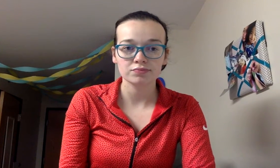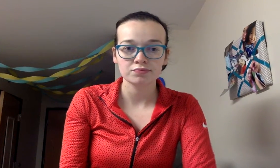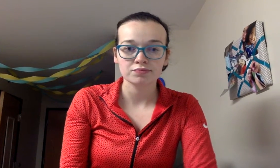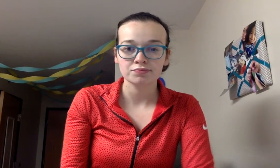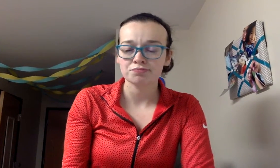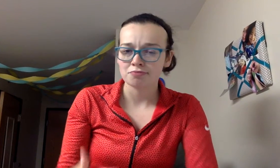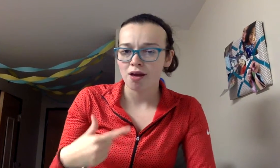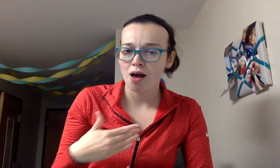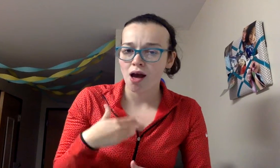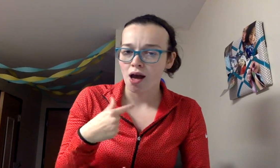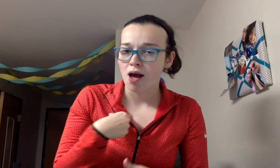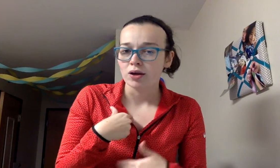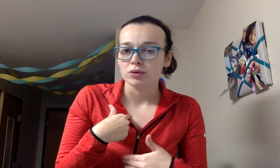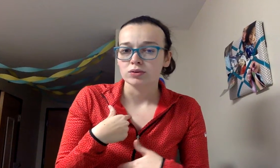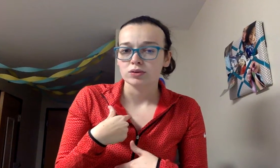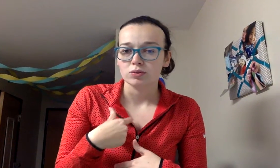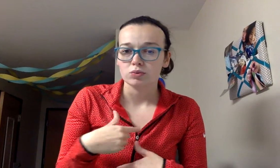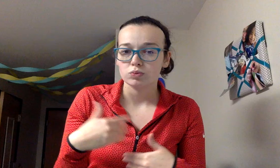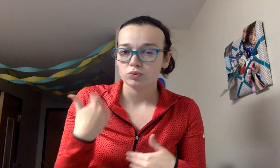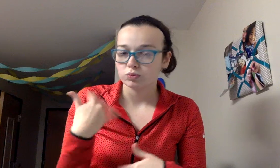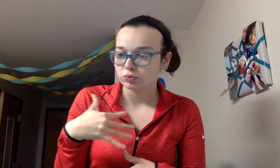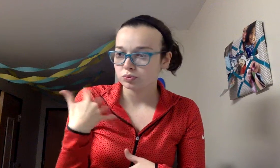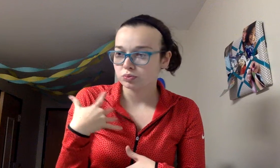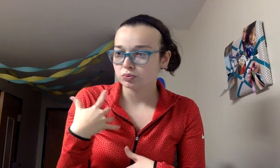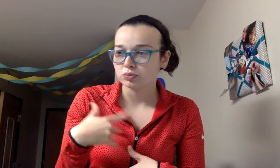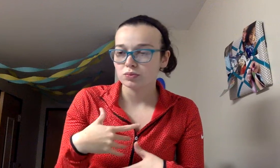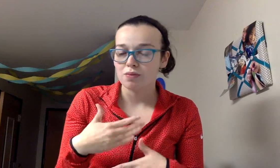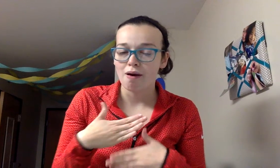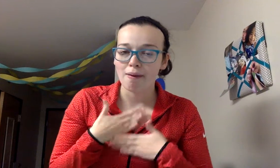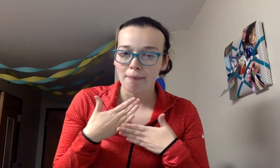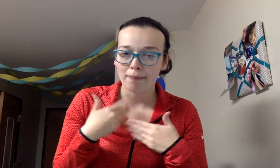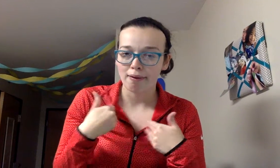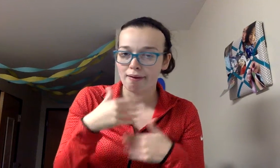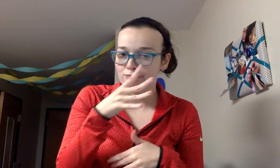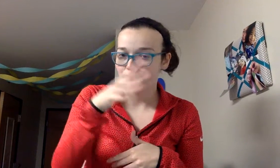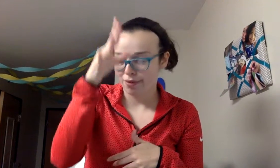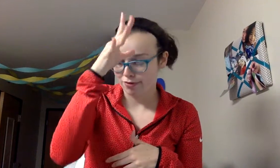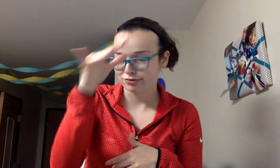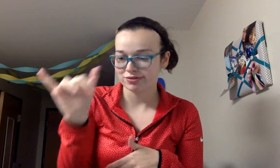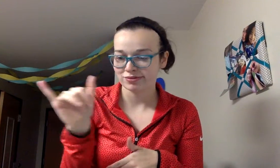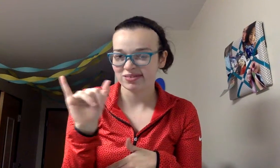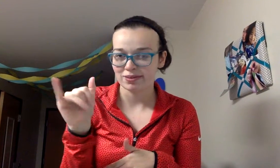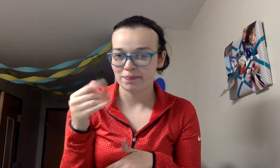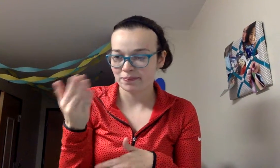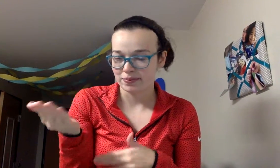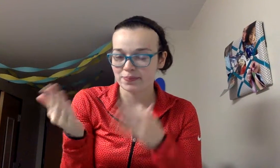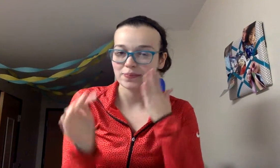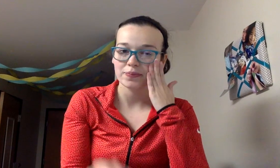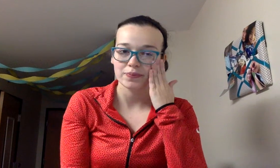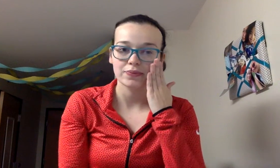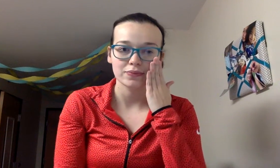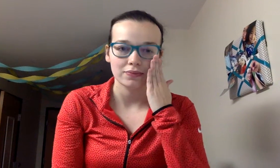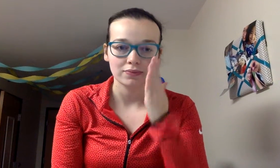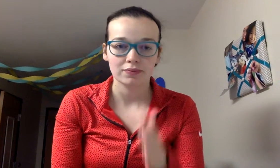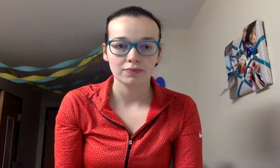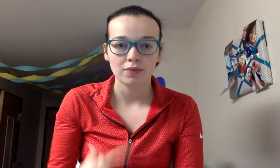parents who saw it that way. My parents taught me about the importance of people versus things. So when I got older and I bought my first car, and I was